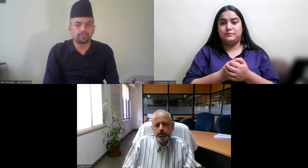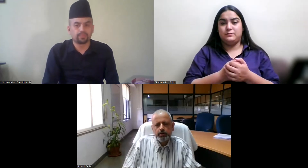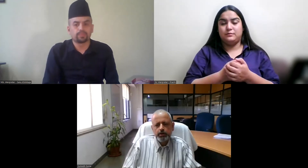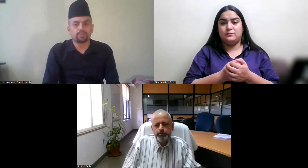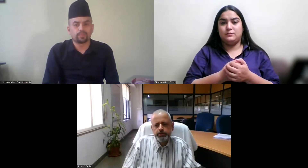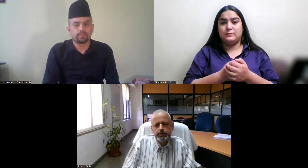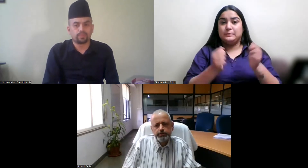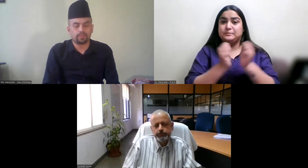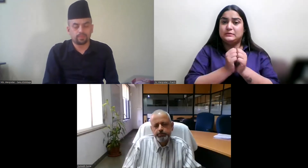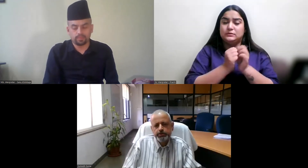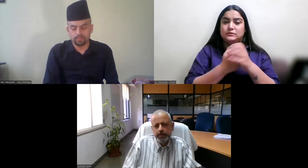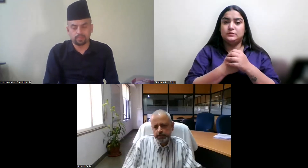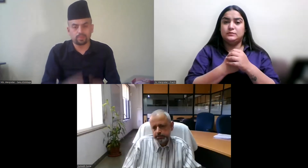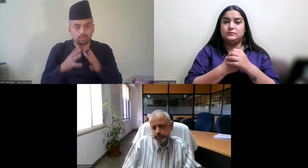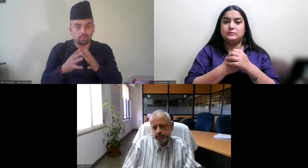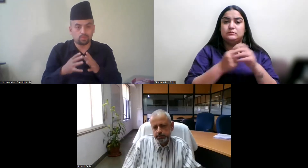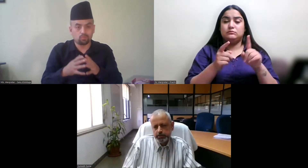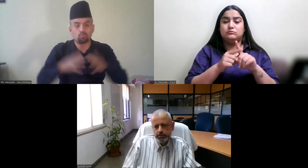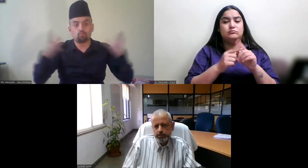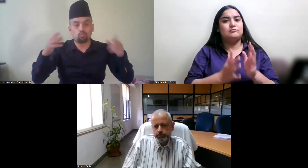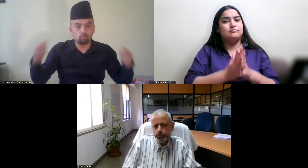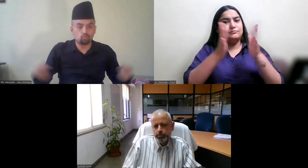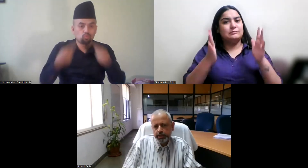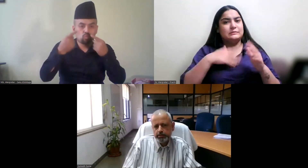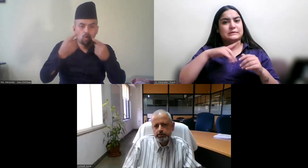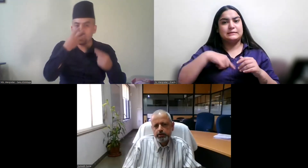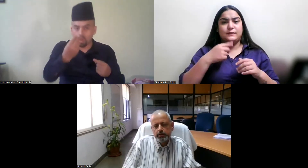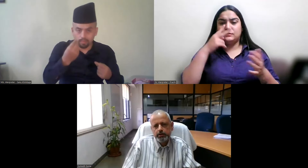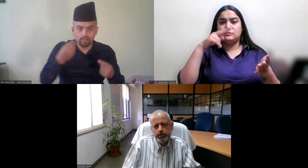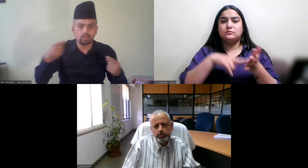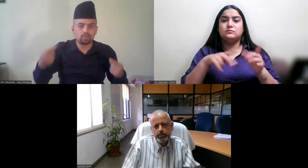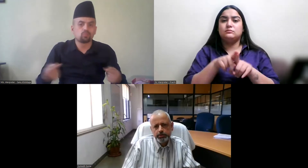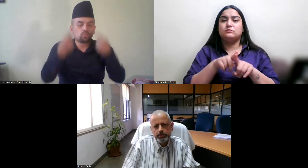Even a bigger and steeper challenge is to make